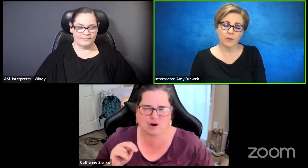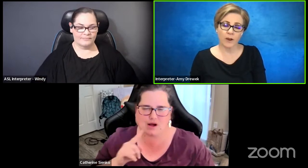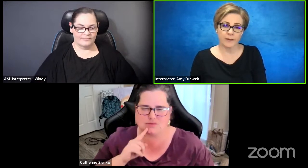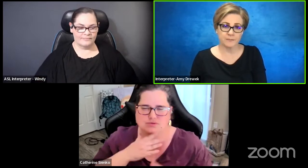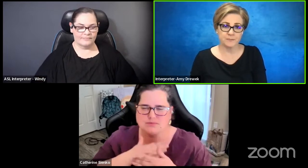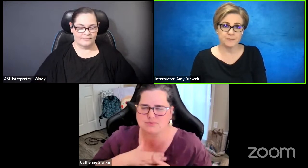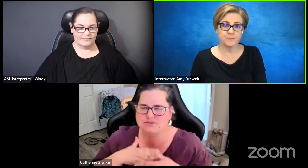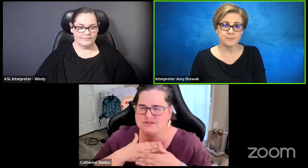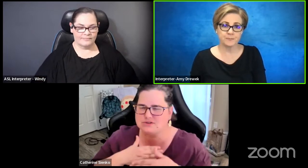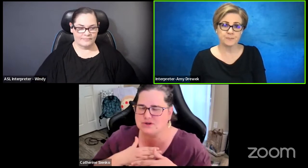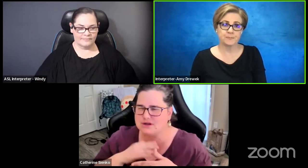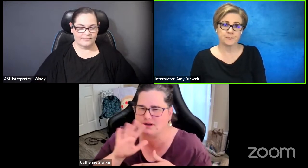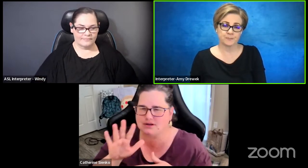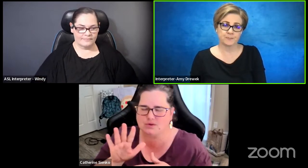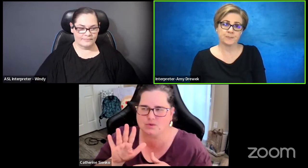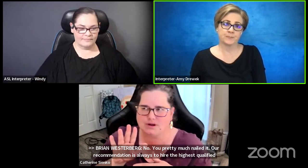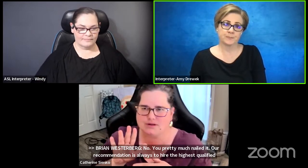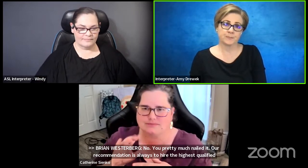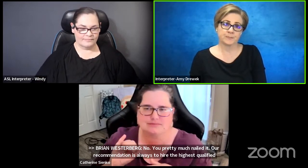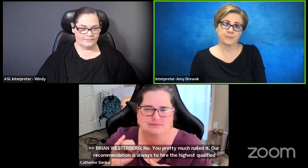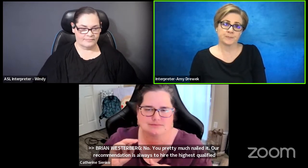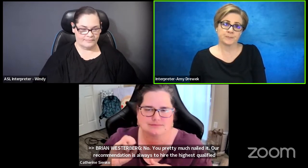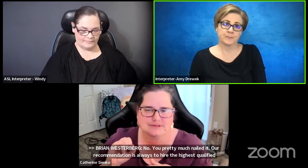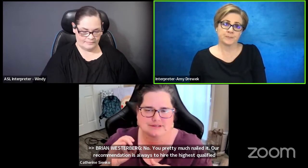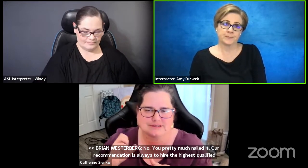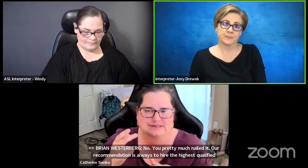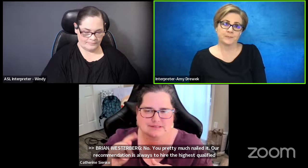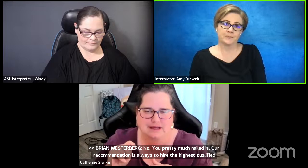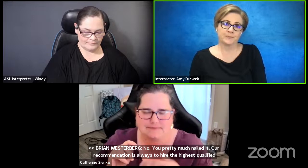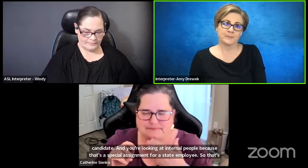Thank you, Stella and Brian.